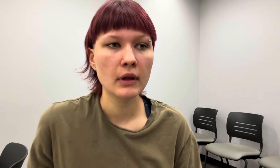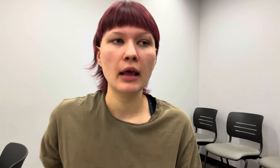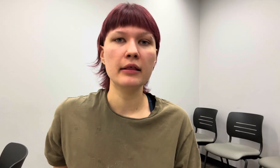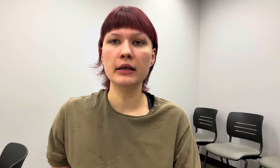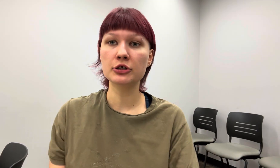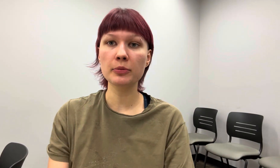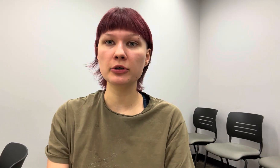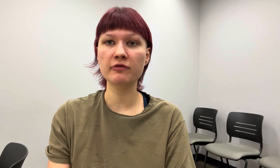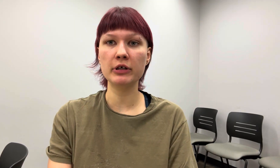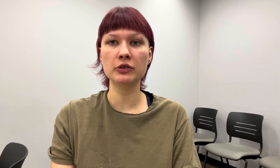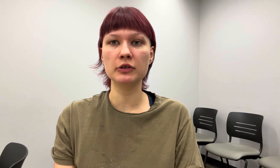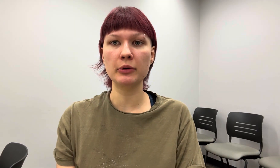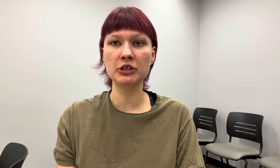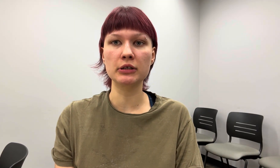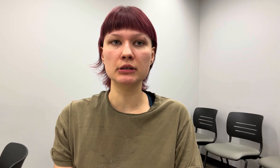The interpreter's facial expressions